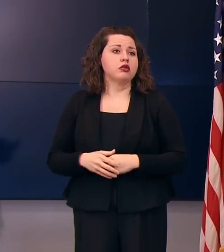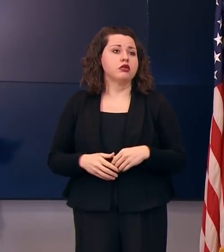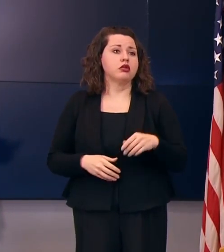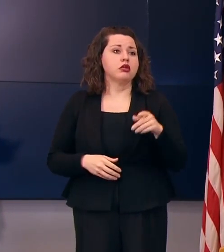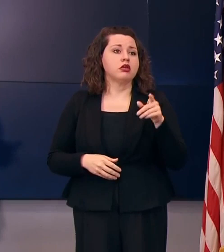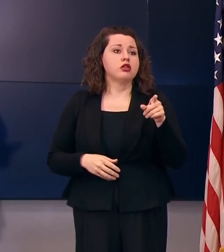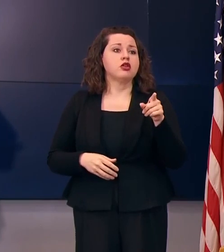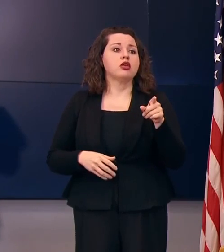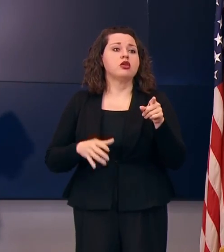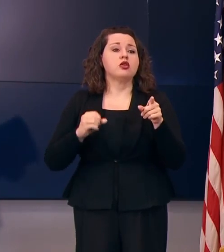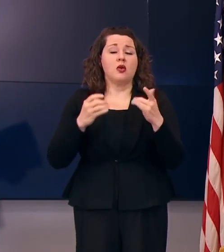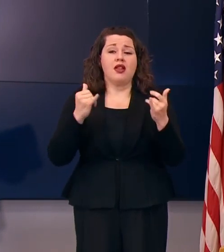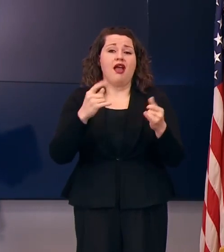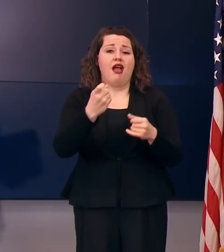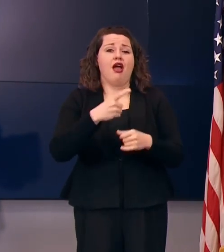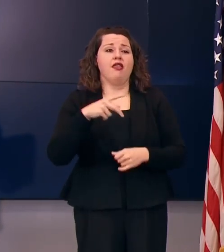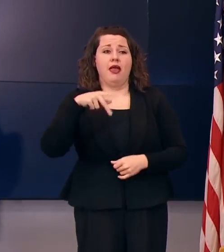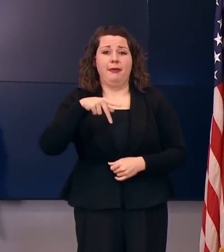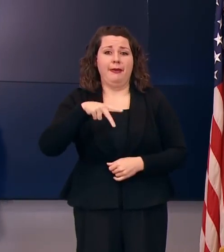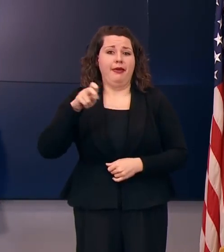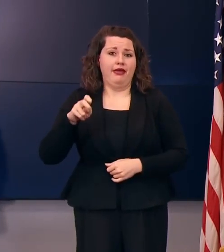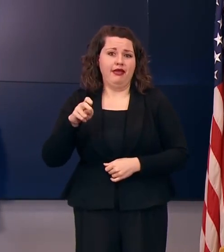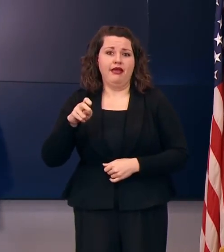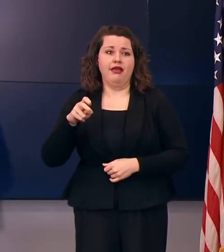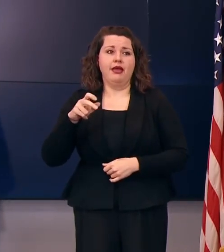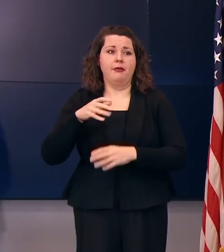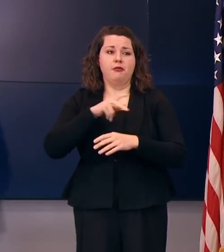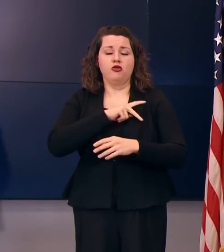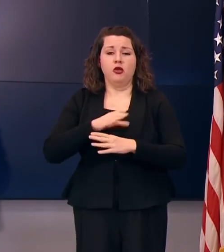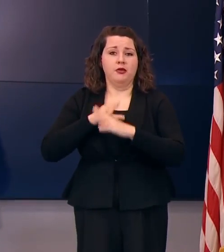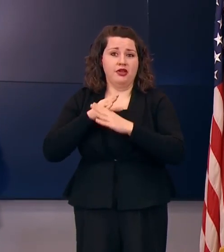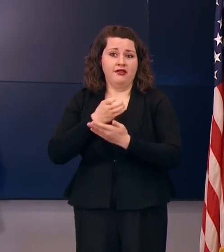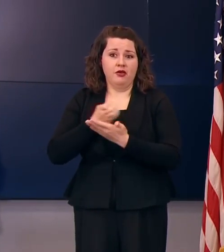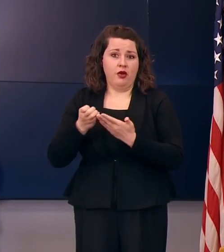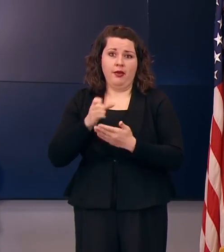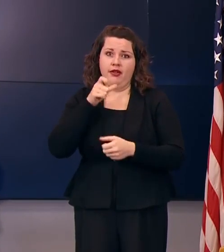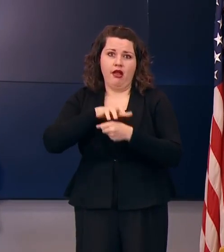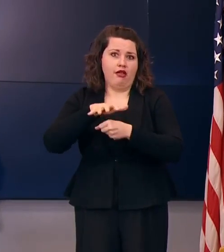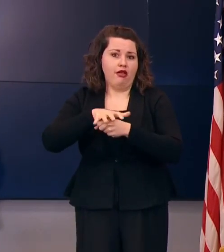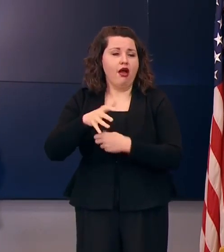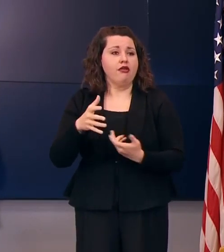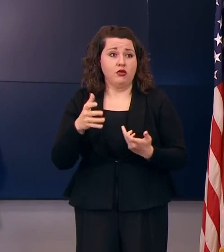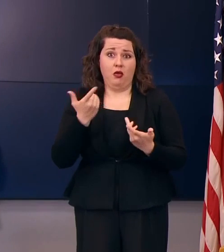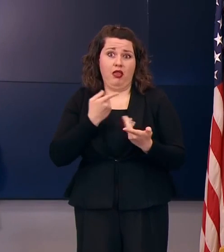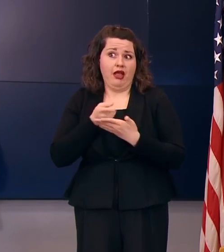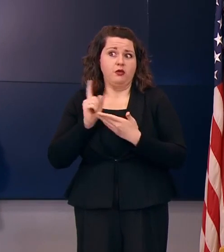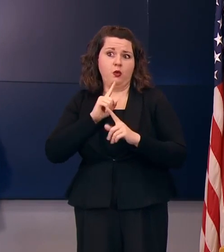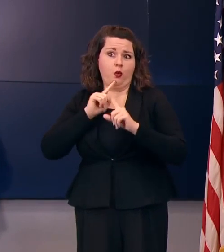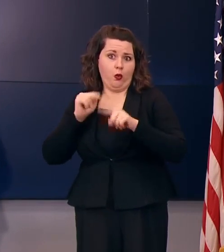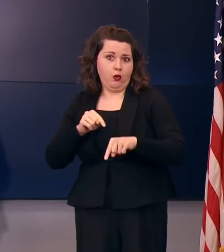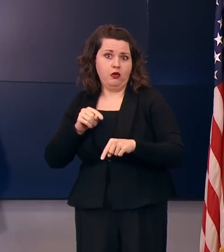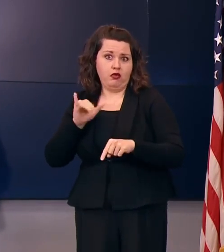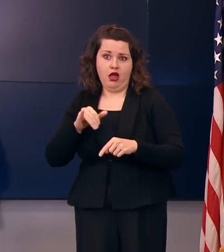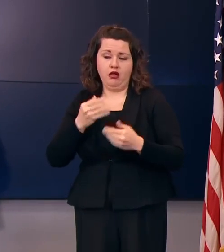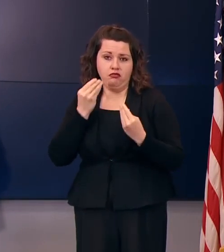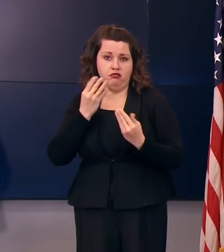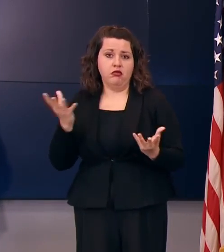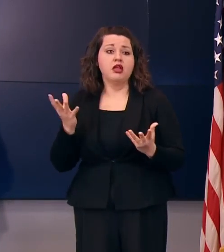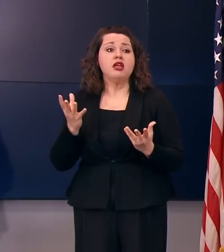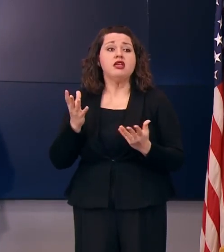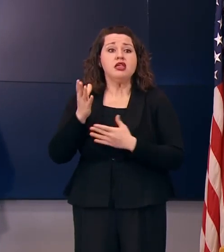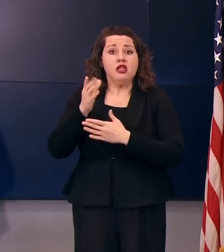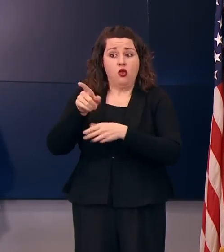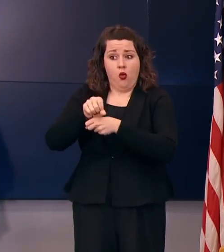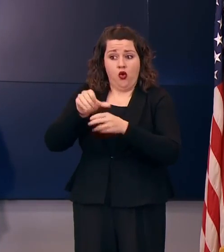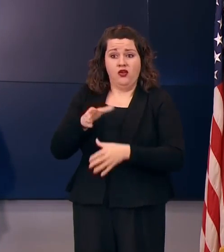PPE shortage, and you guys officially issued an order last week. Obviously, some of these workers at these plants need